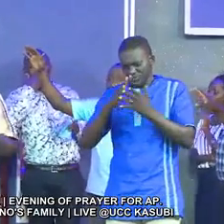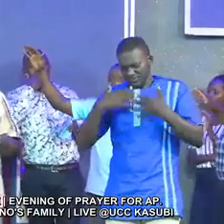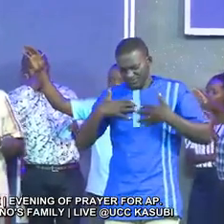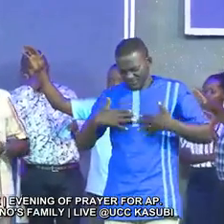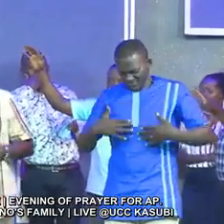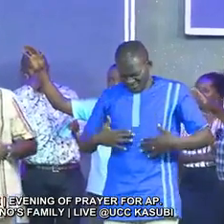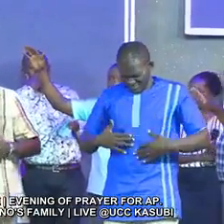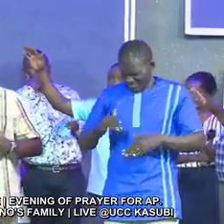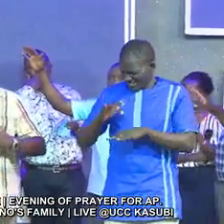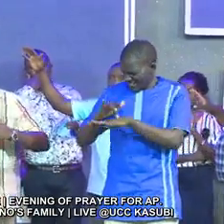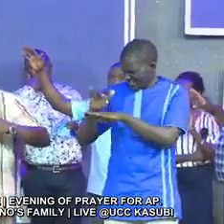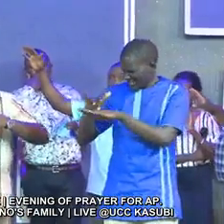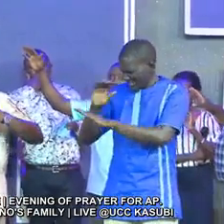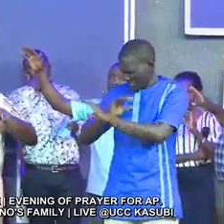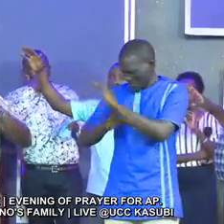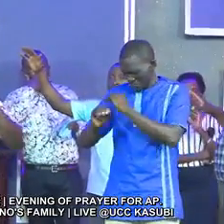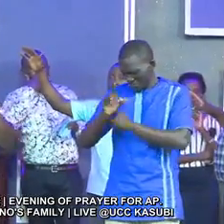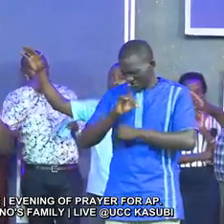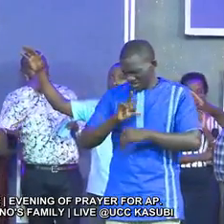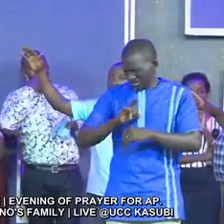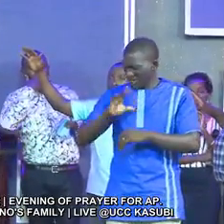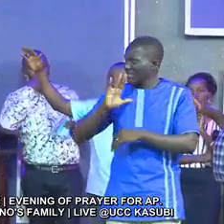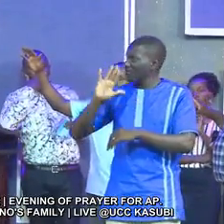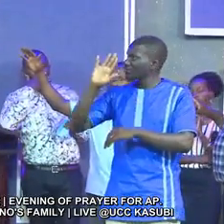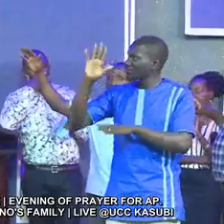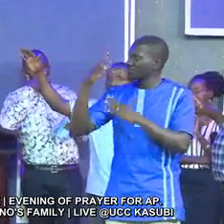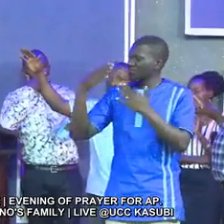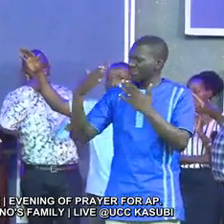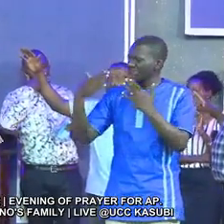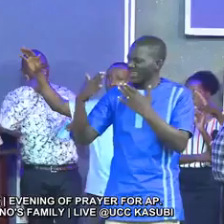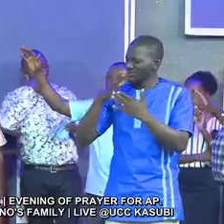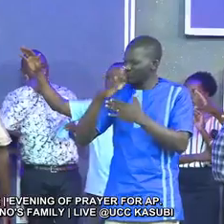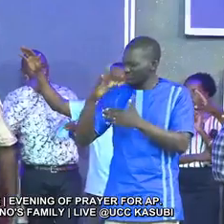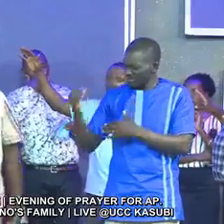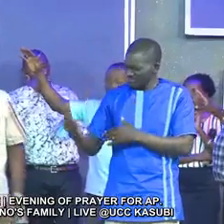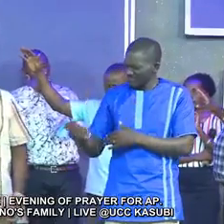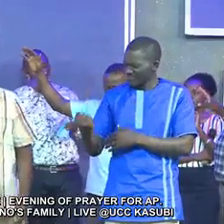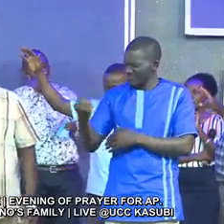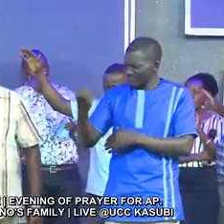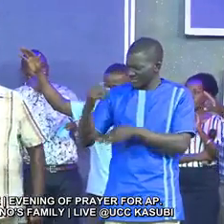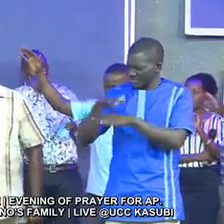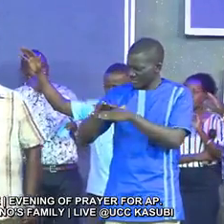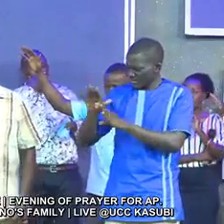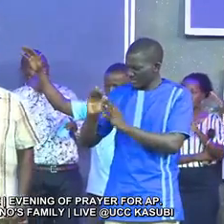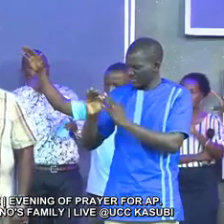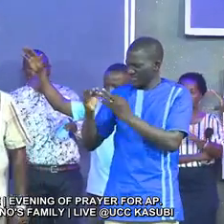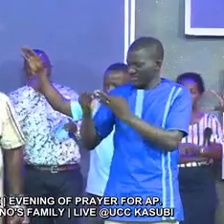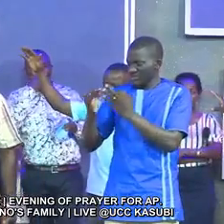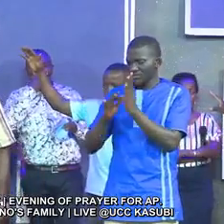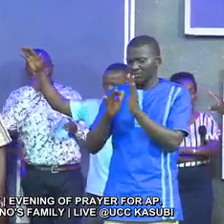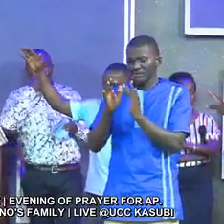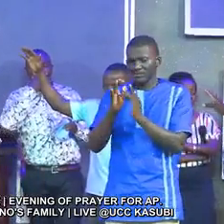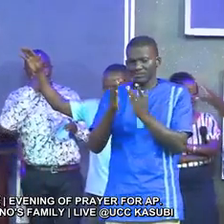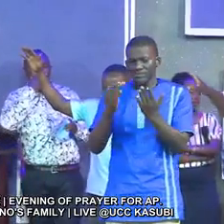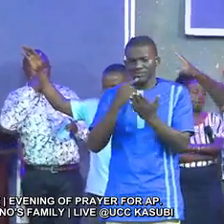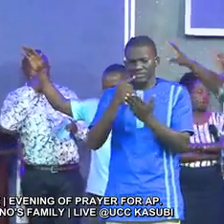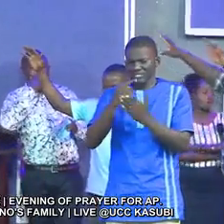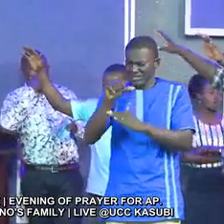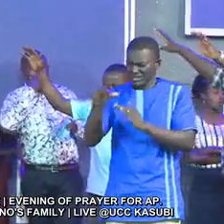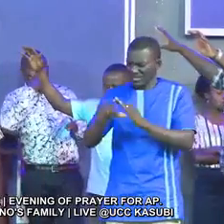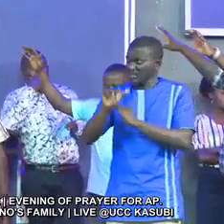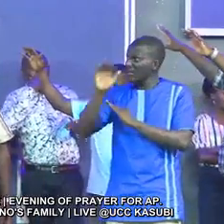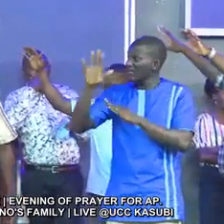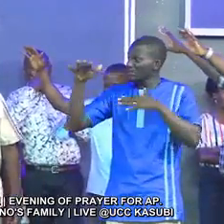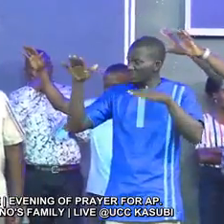Katonda ow'ekisa. Leka omukono gwo ogw'amaanyi gugololwe gye bali. Bayibuli egambye nti wansi w'ebiwawaatiro byo